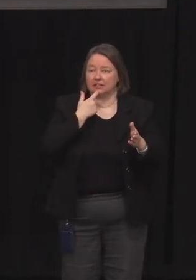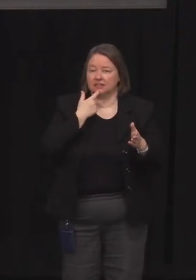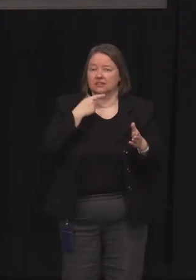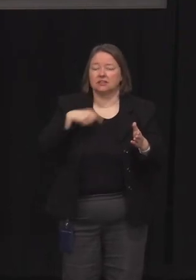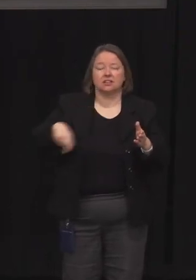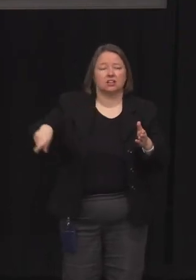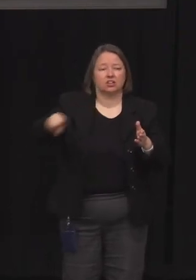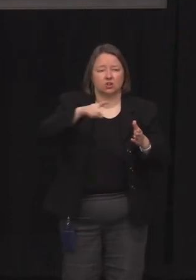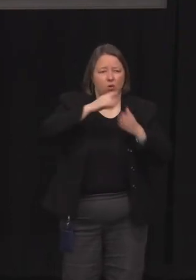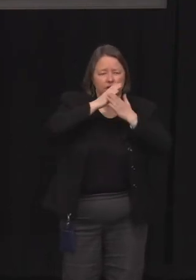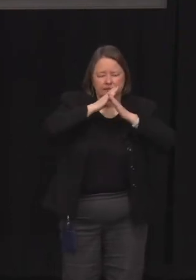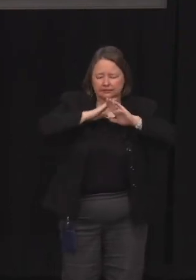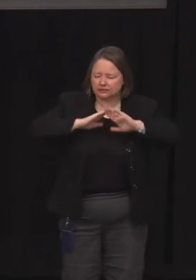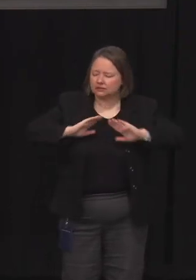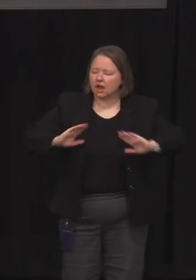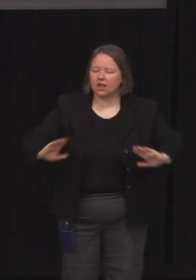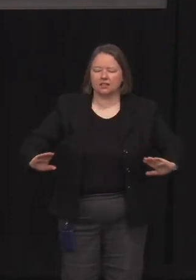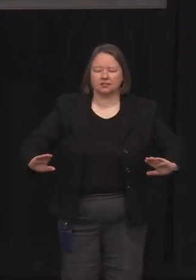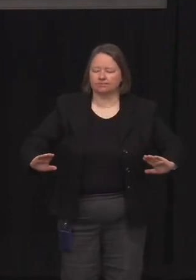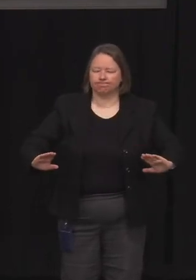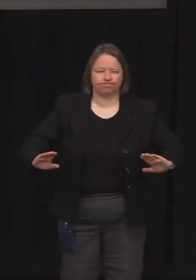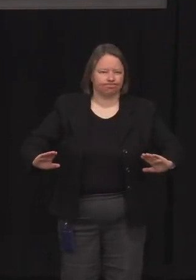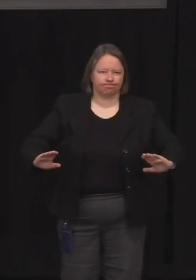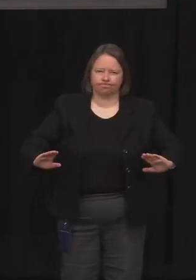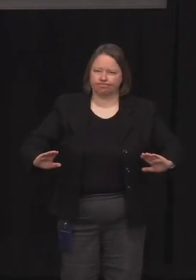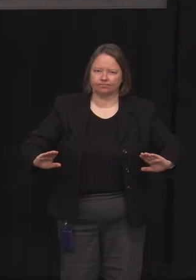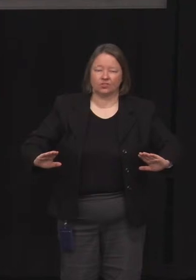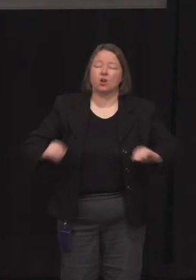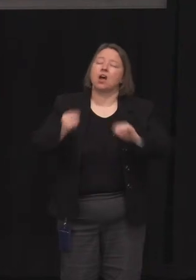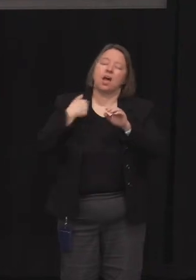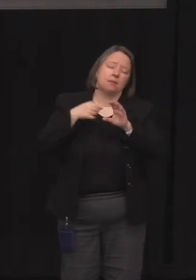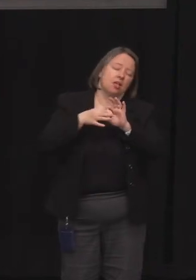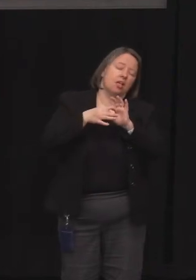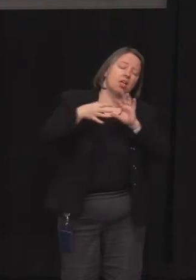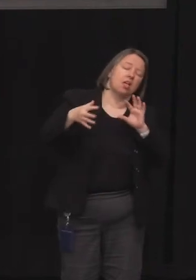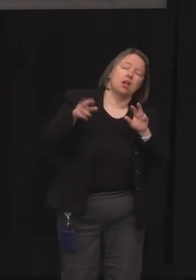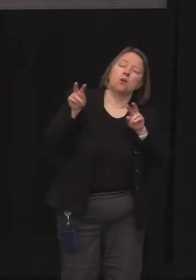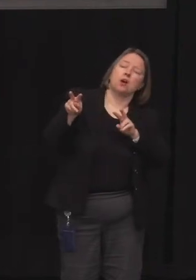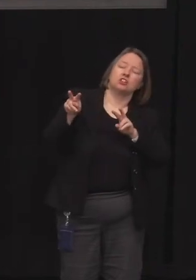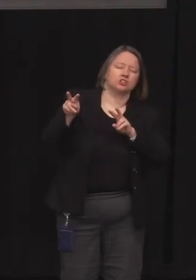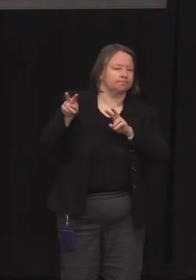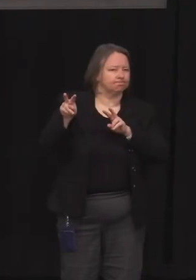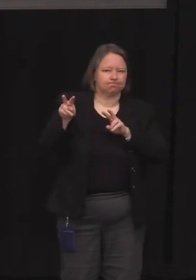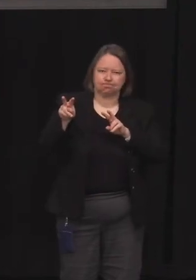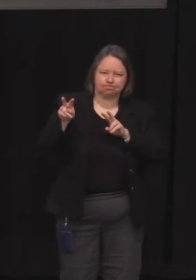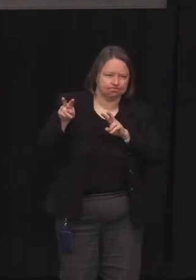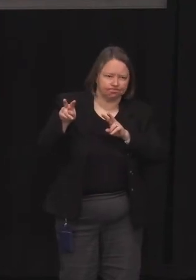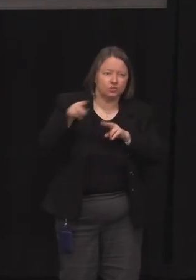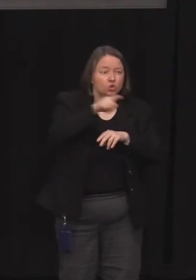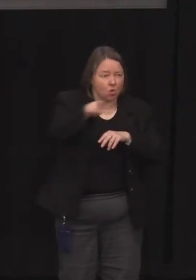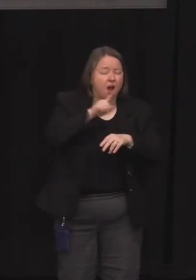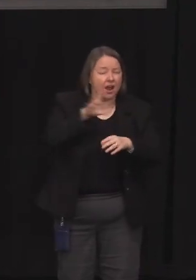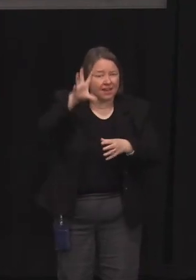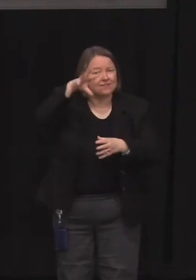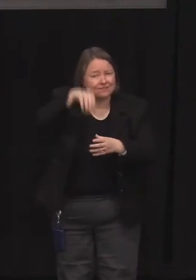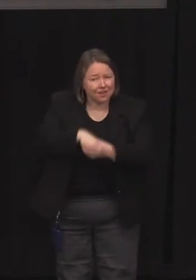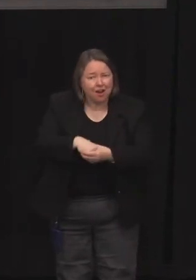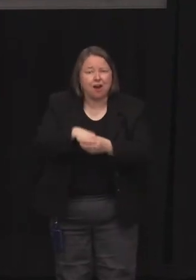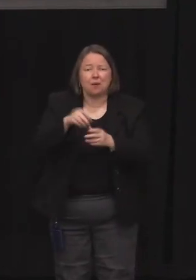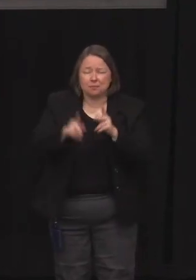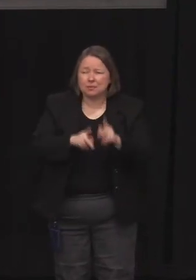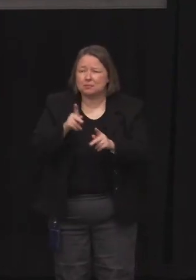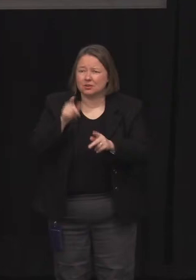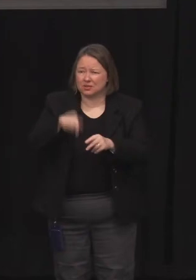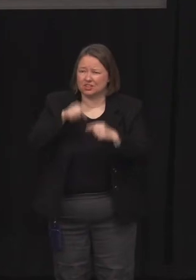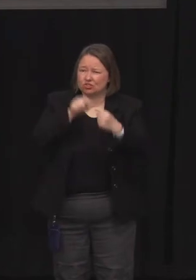are silent onlookers, detached spectators, but that you are involved participants in